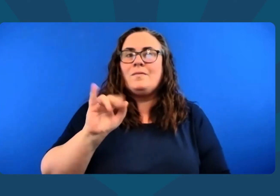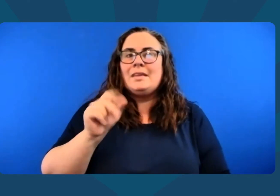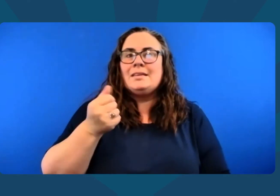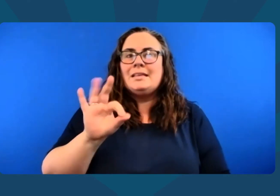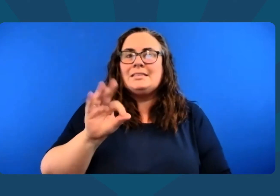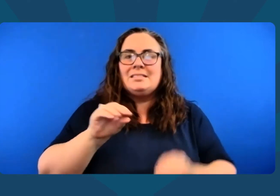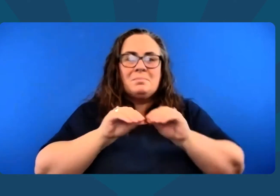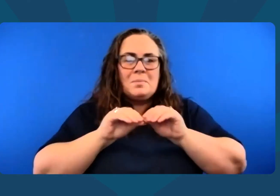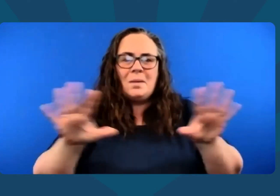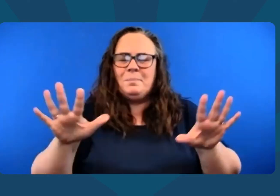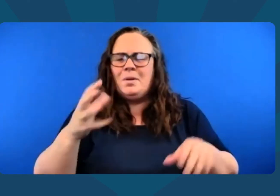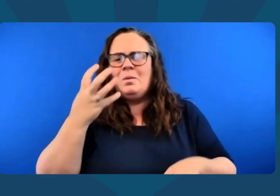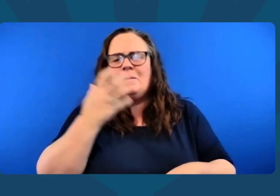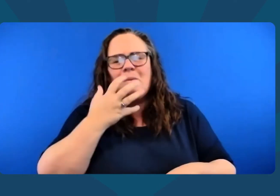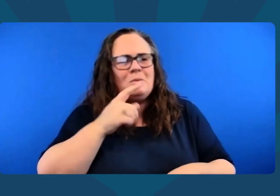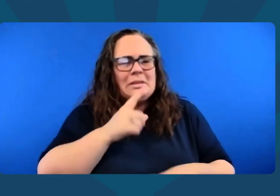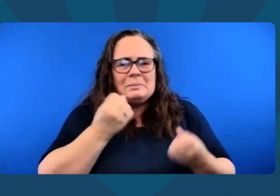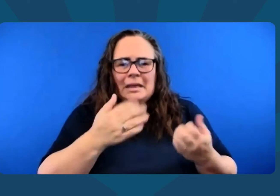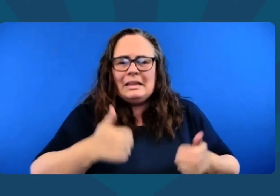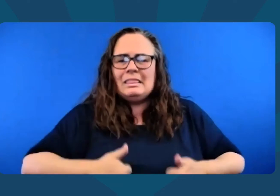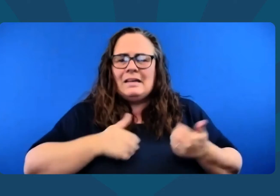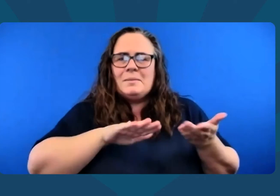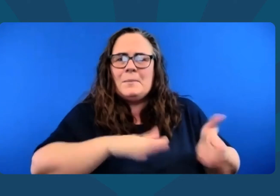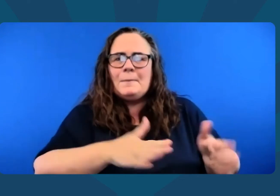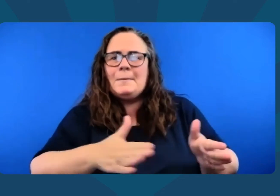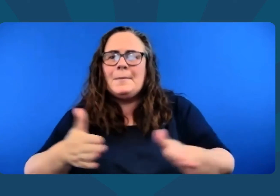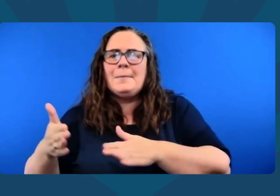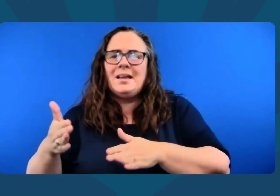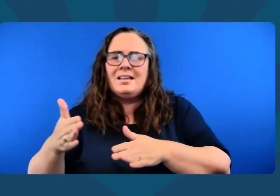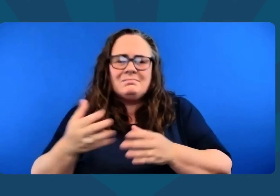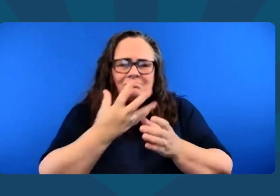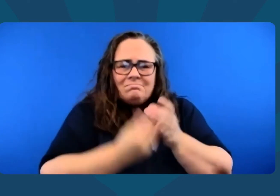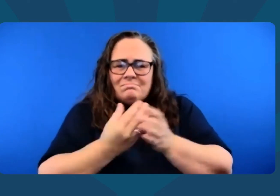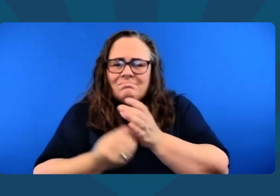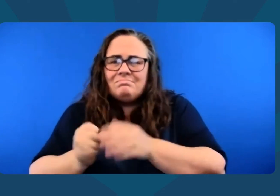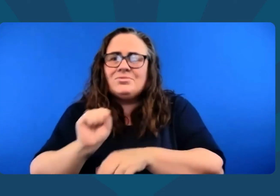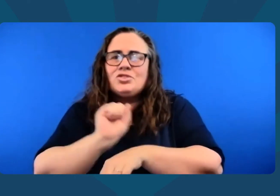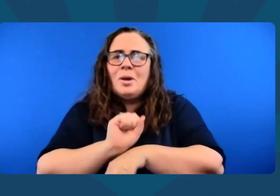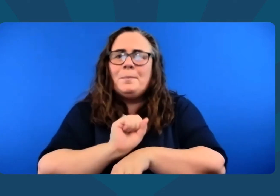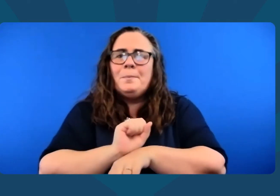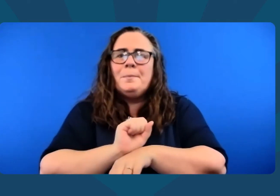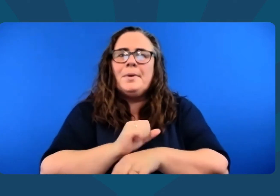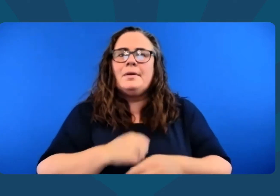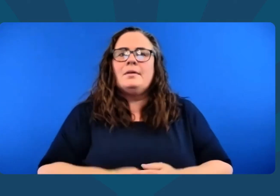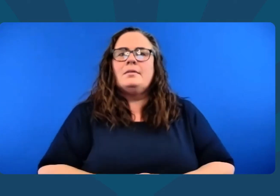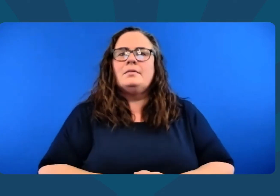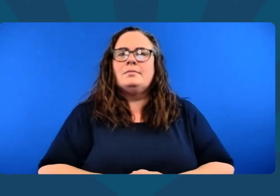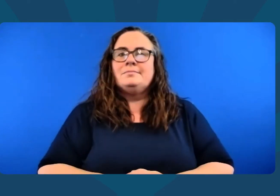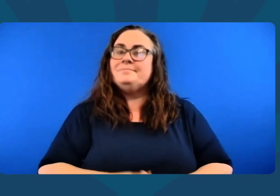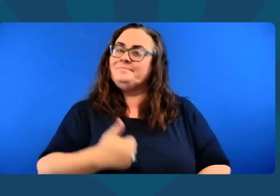And the COVID-19 epidemic has taken too many lives and livelihoods.